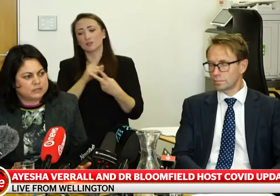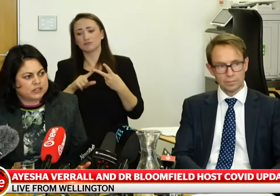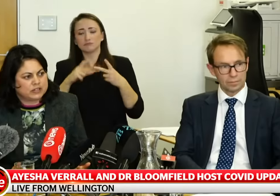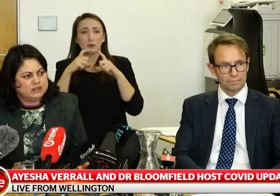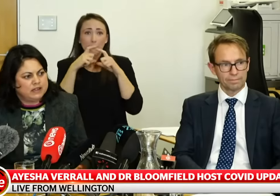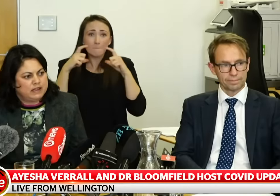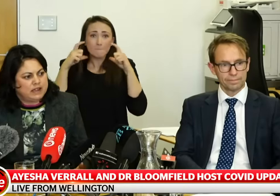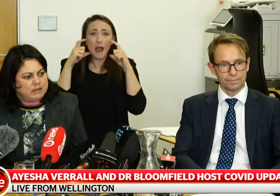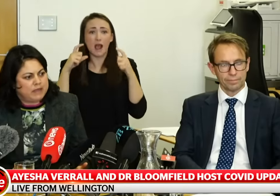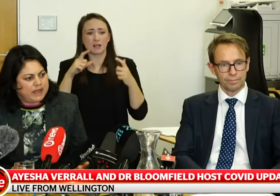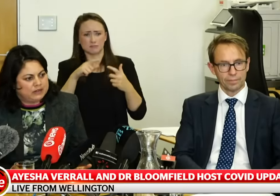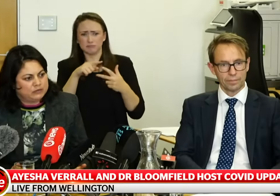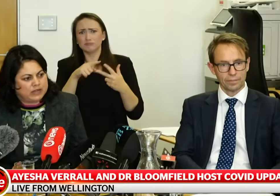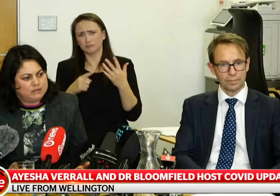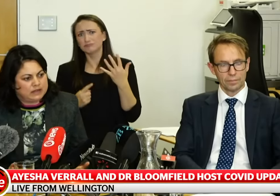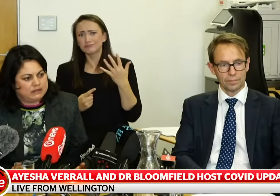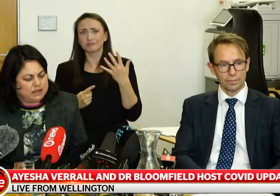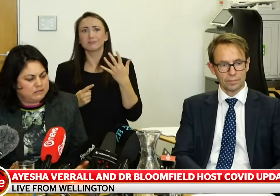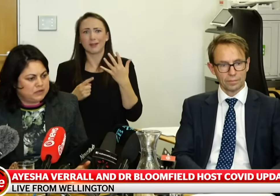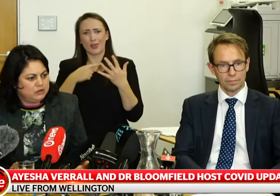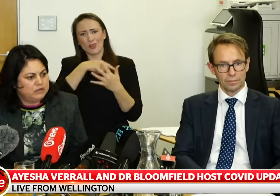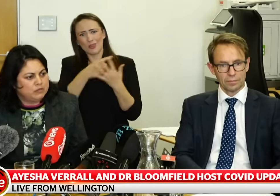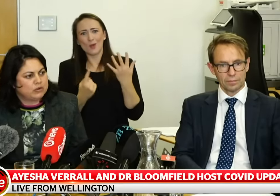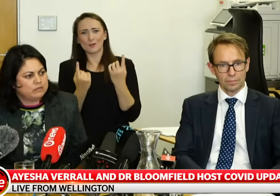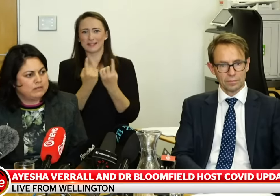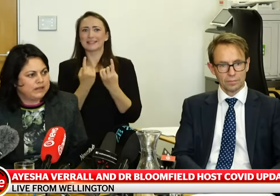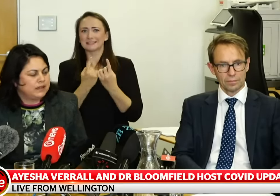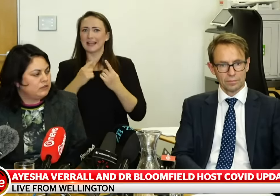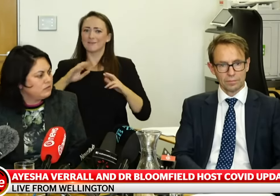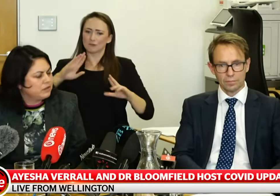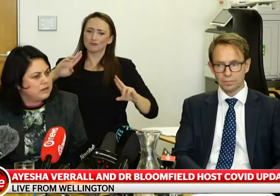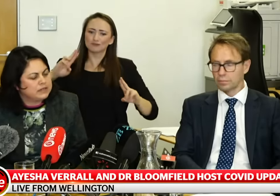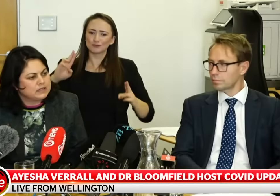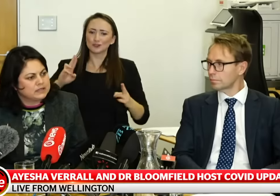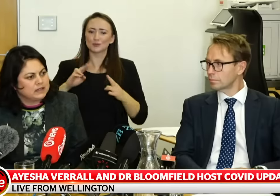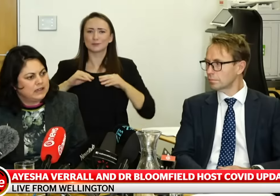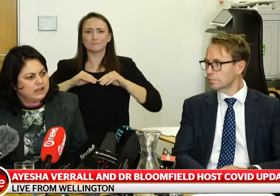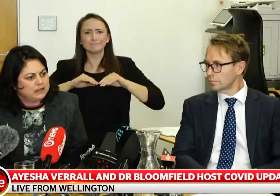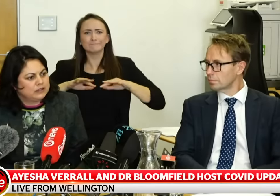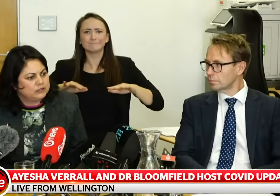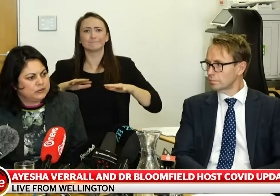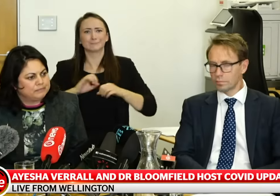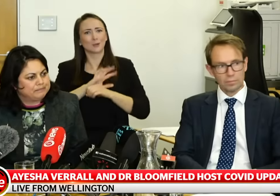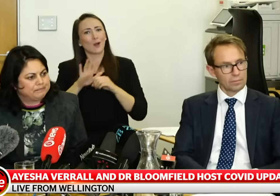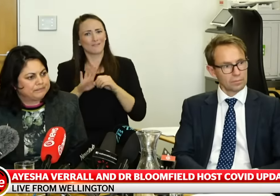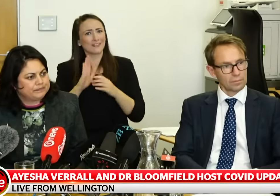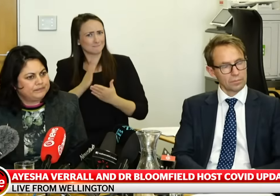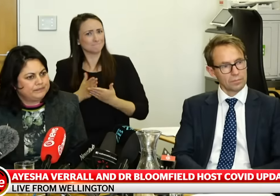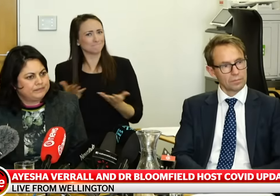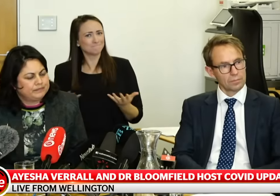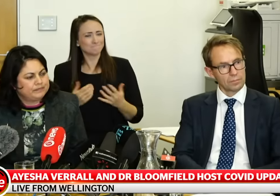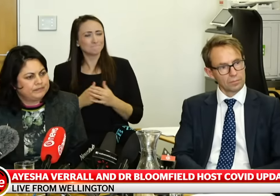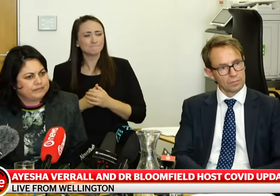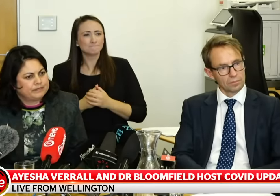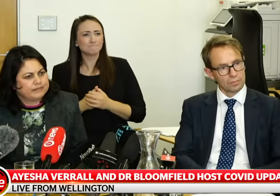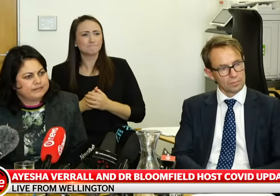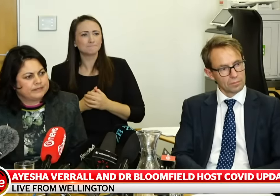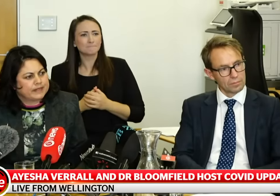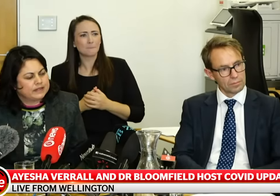reduced transmission, and we're keeping important public health parameters under control. Are you able to give any